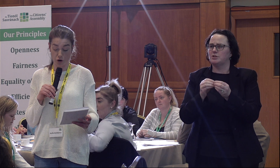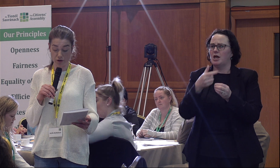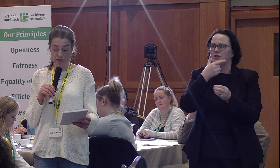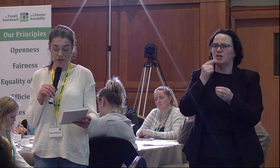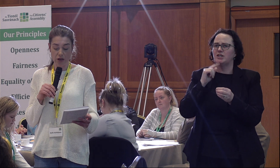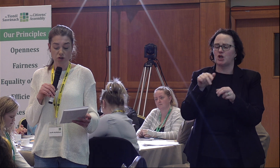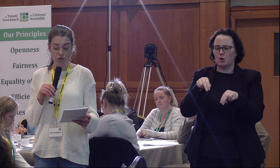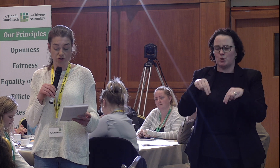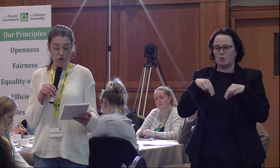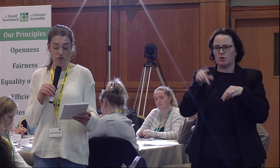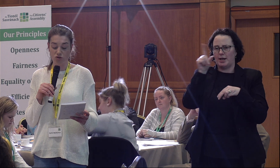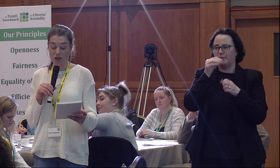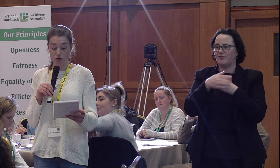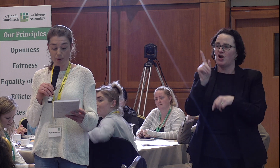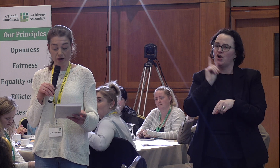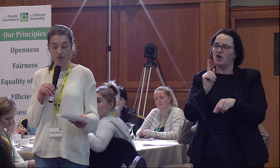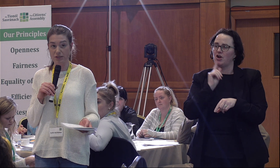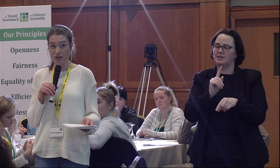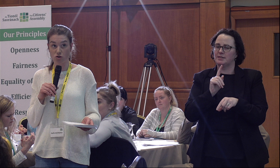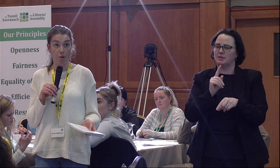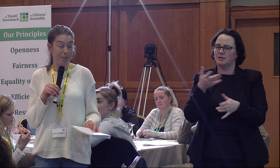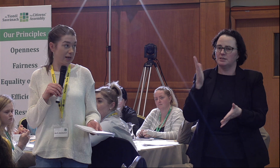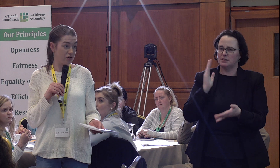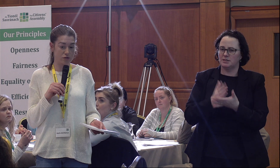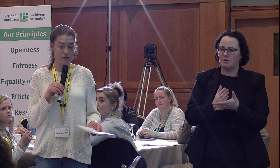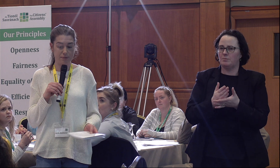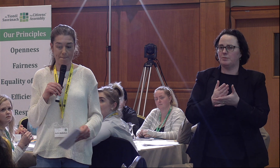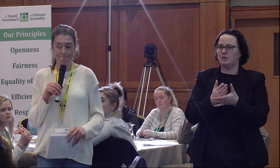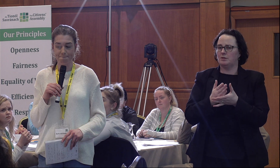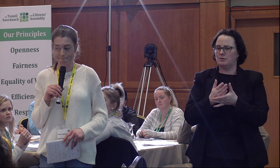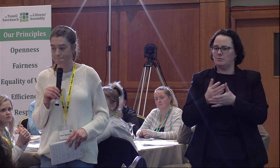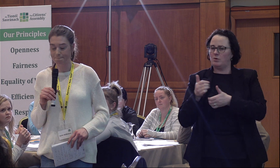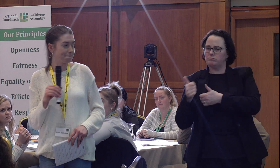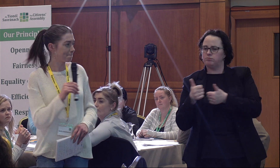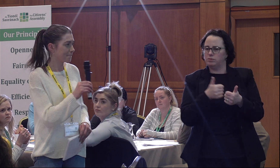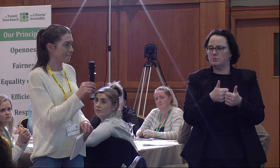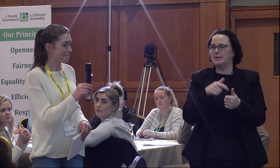for girls to reduce gender bias in job applications.